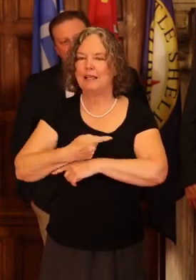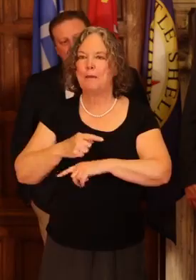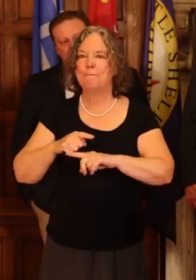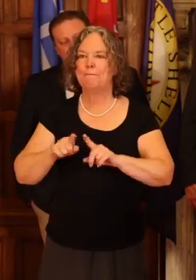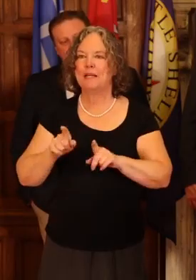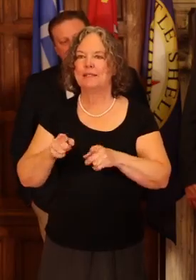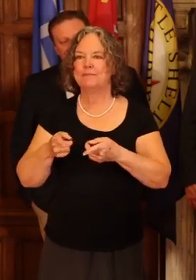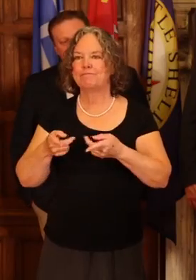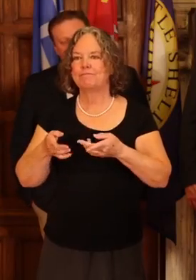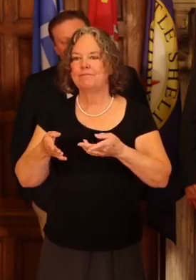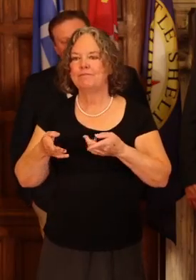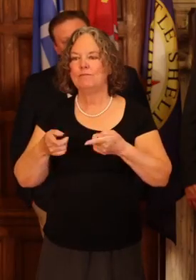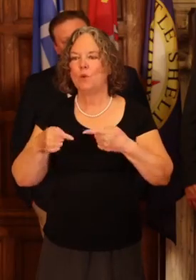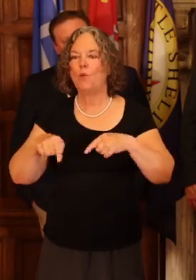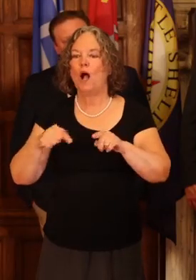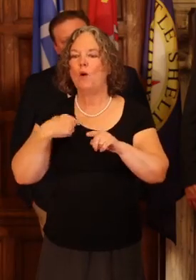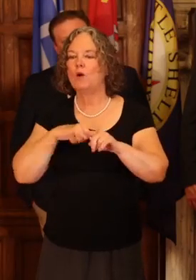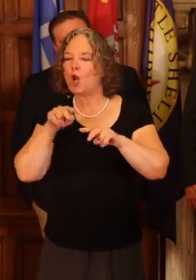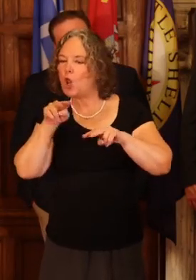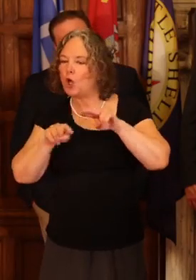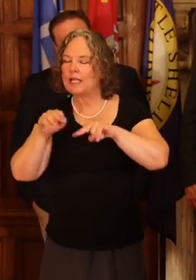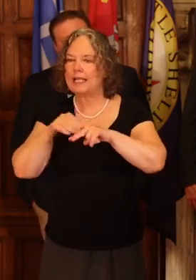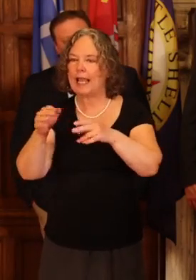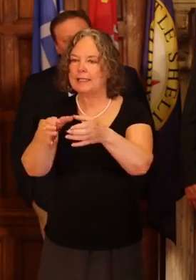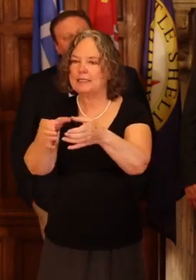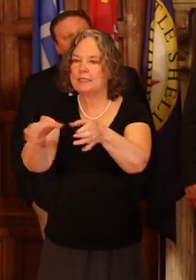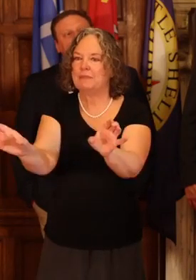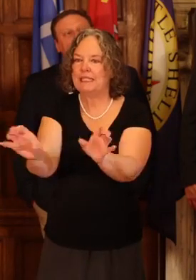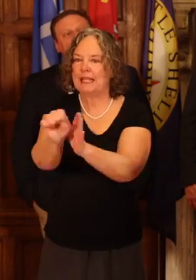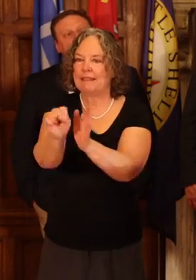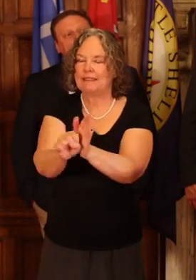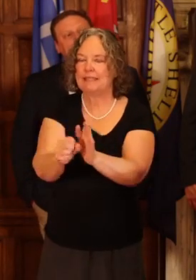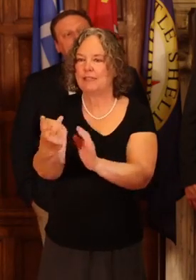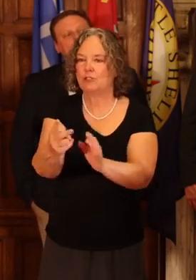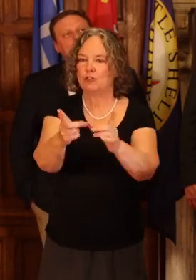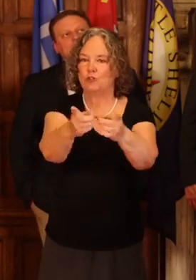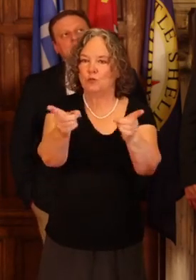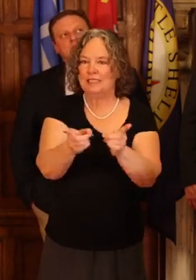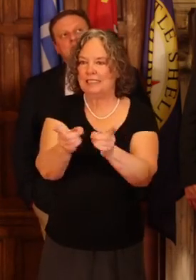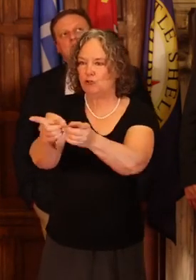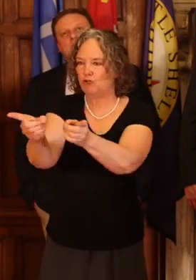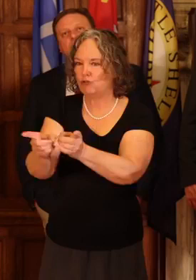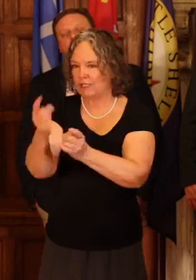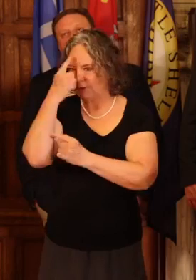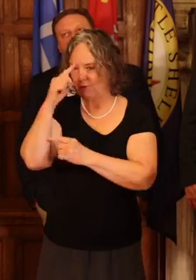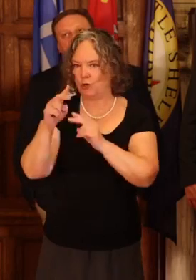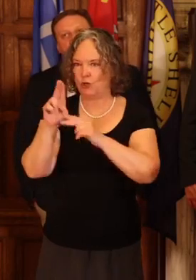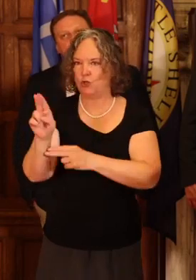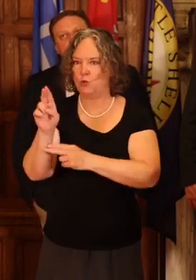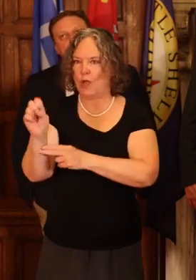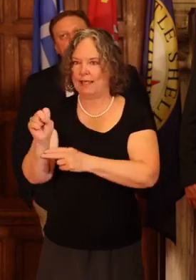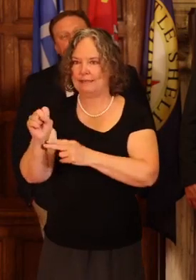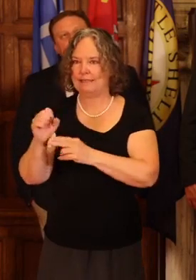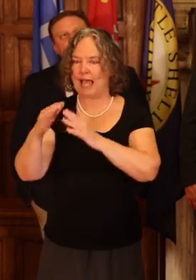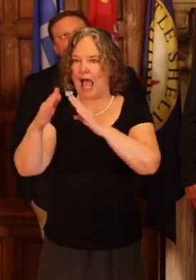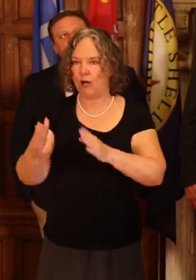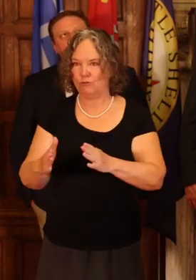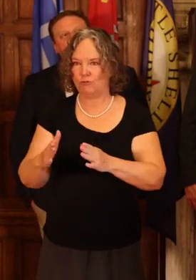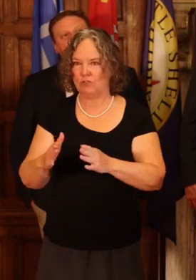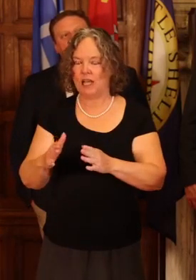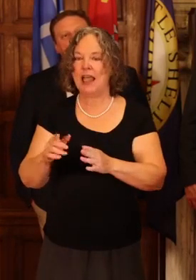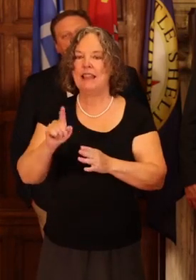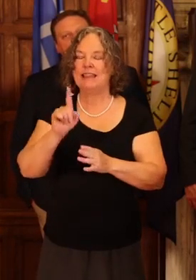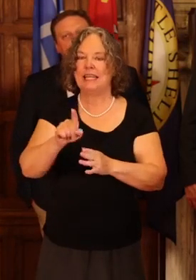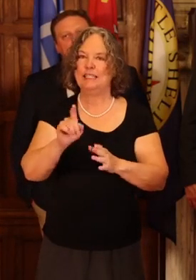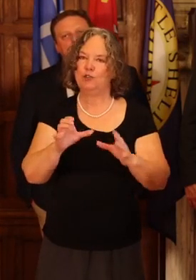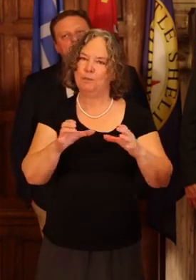look at splitting the state into 2 districts for the U.S. House, those districts should be compact. We should